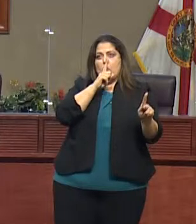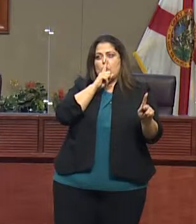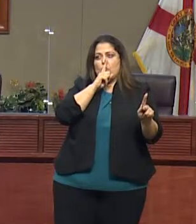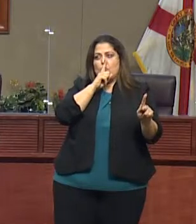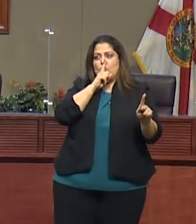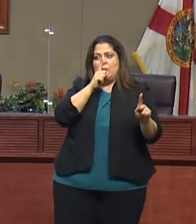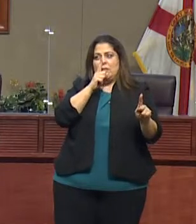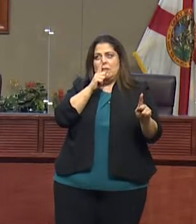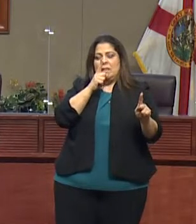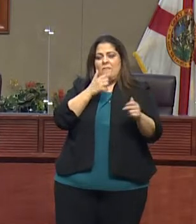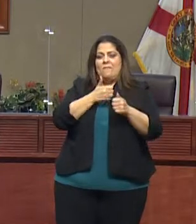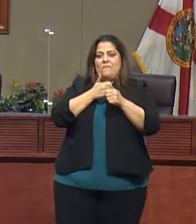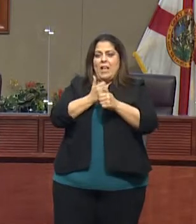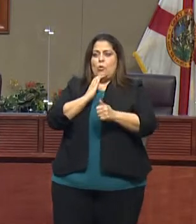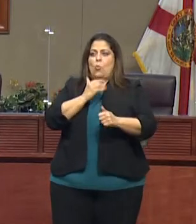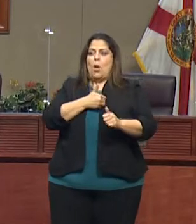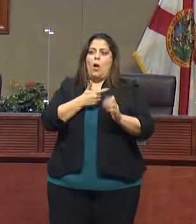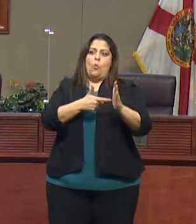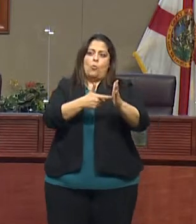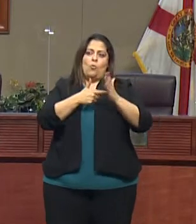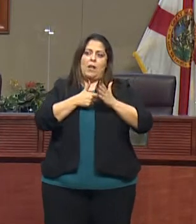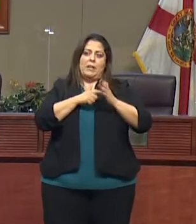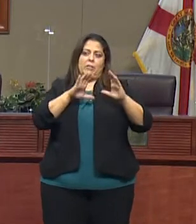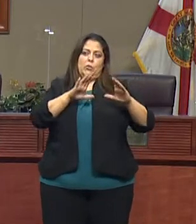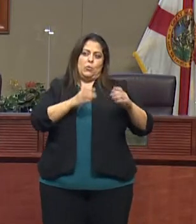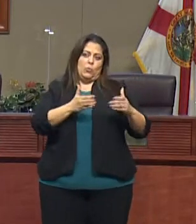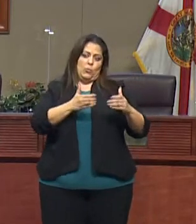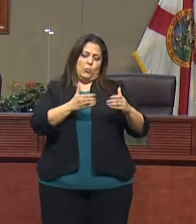eligibility criteria who receive vaccine.